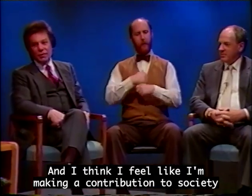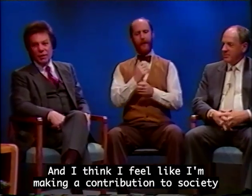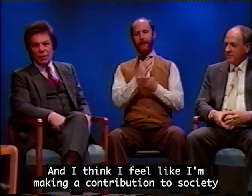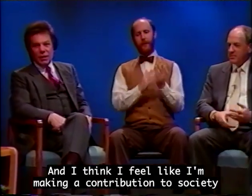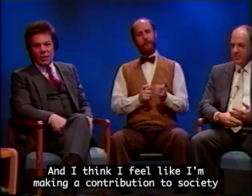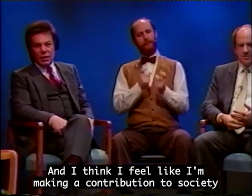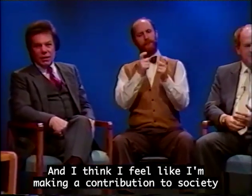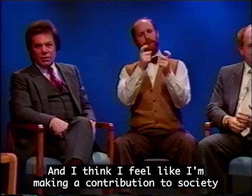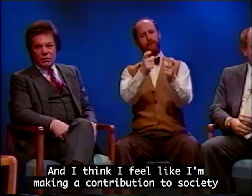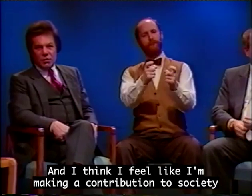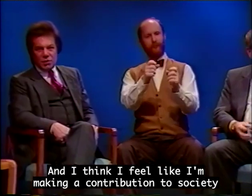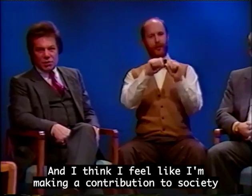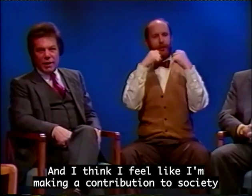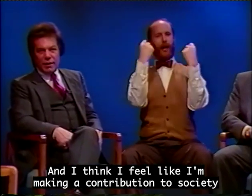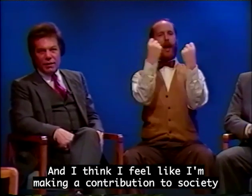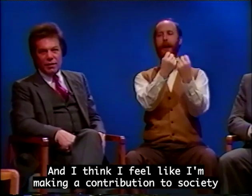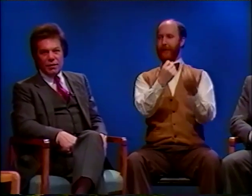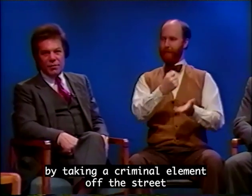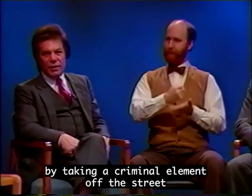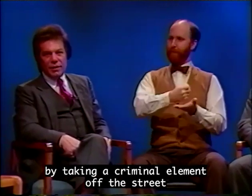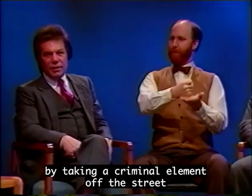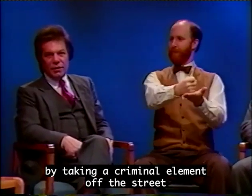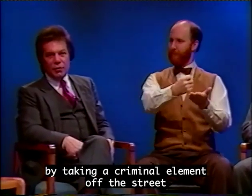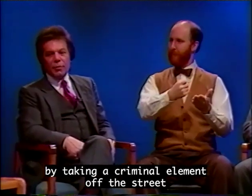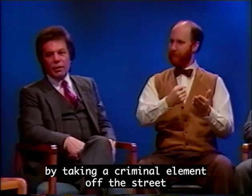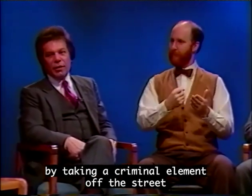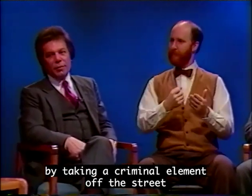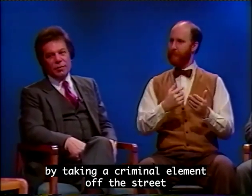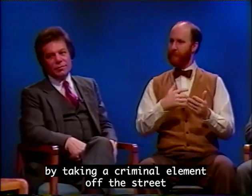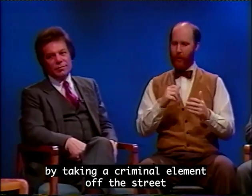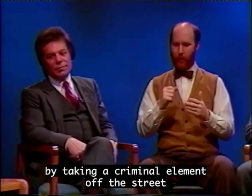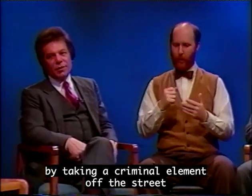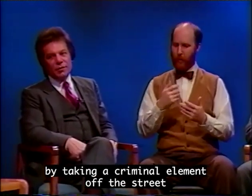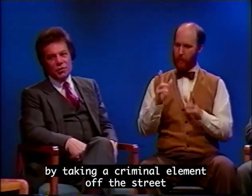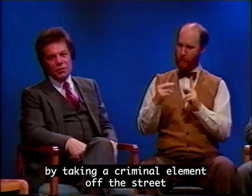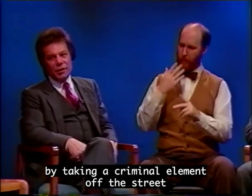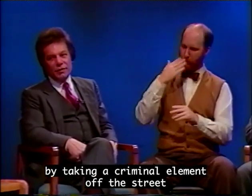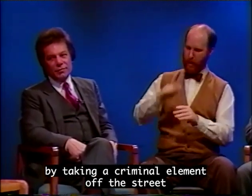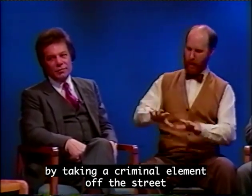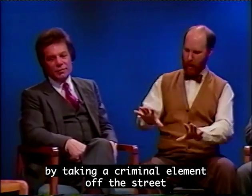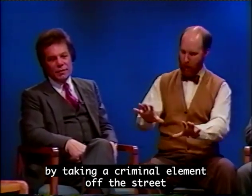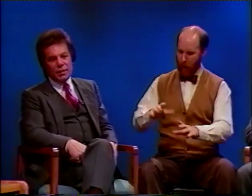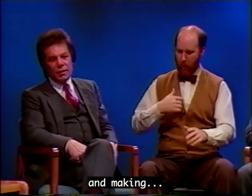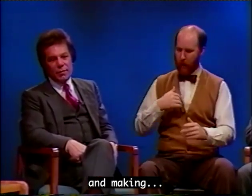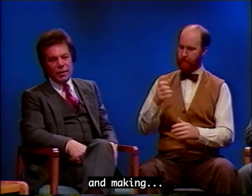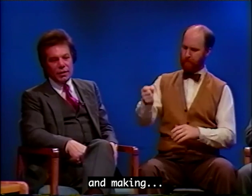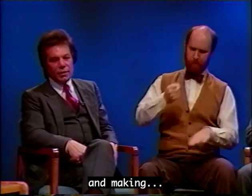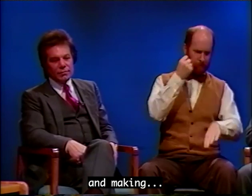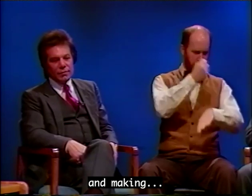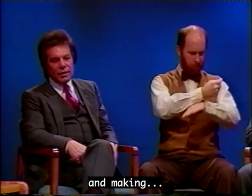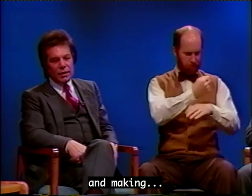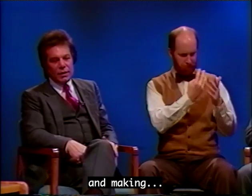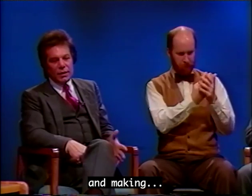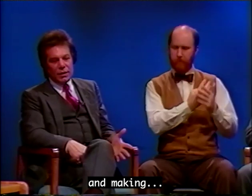contribution to society by taking a criminal element off the street and